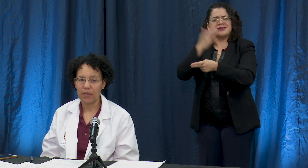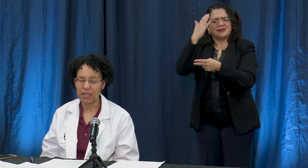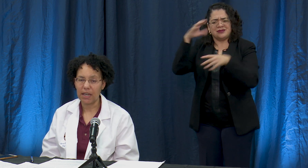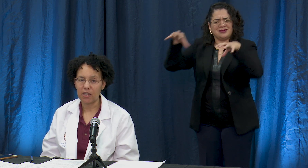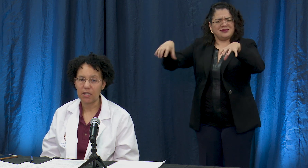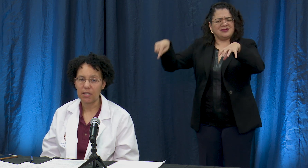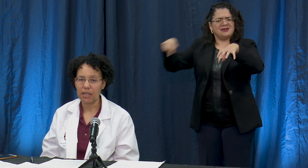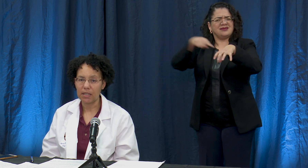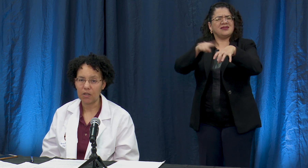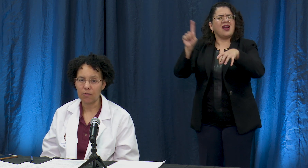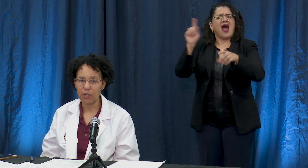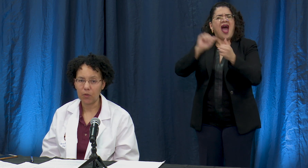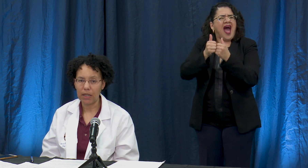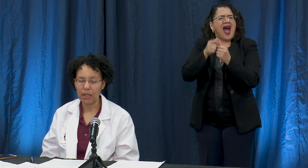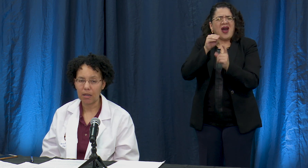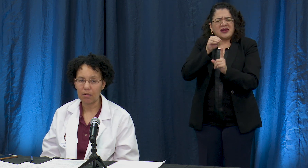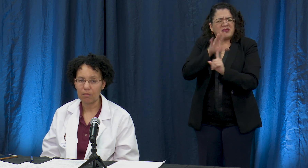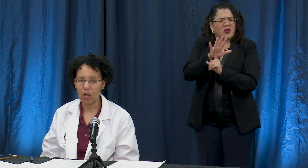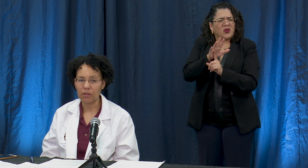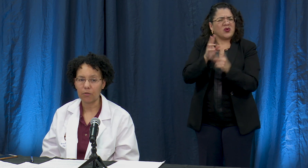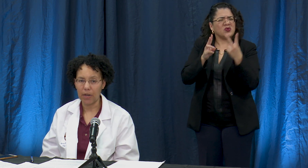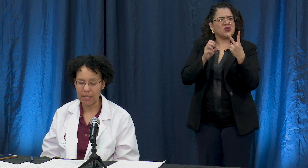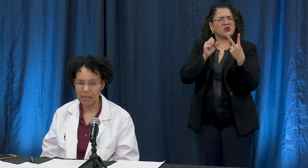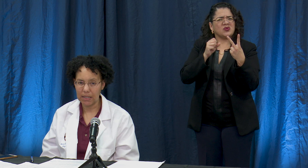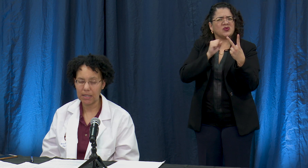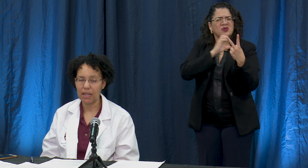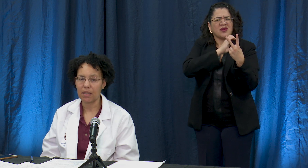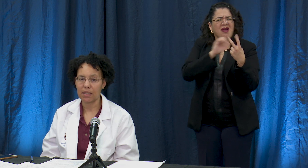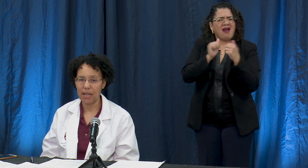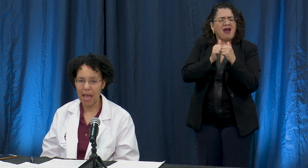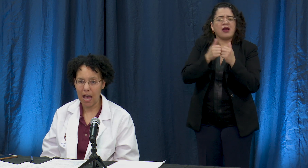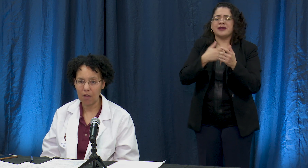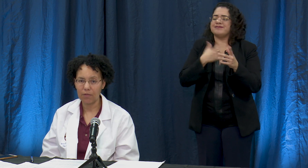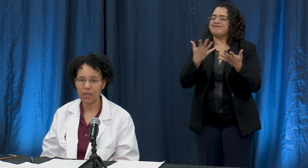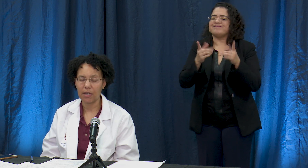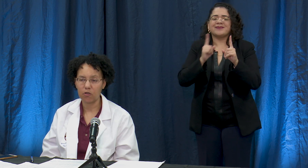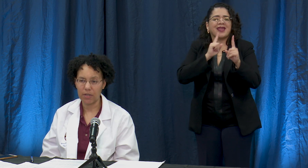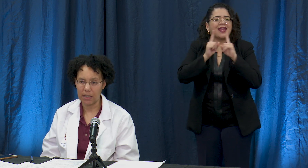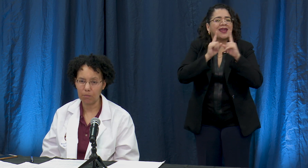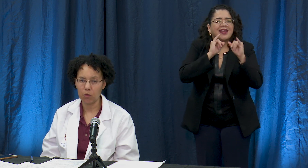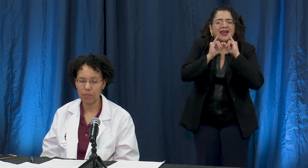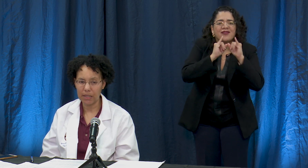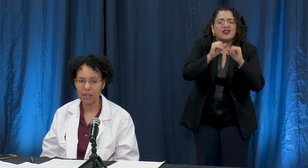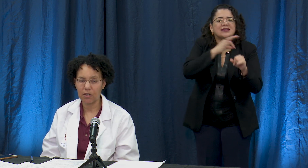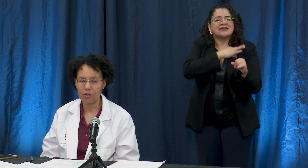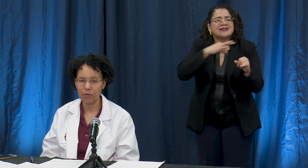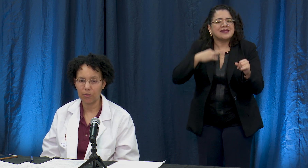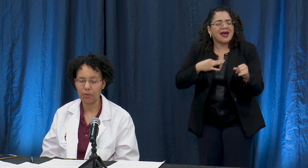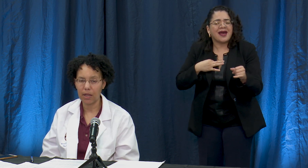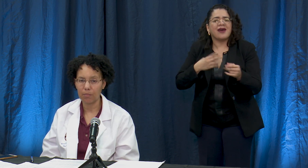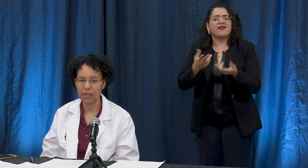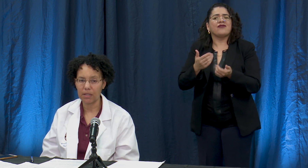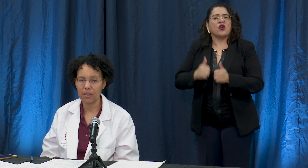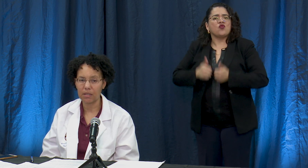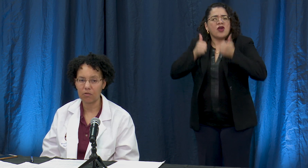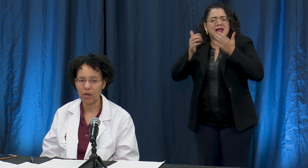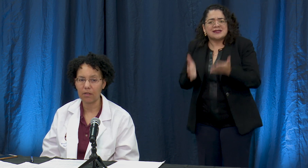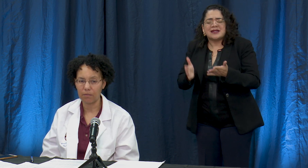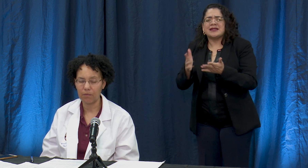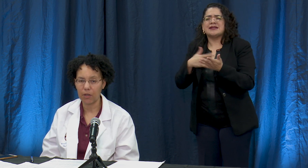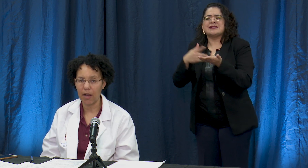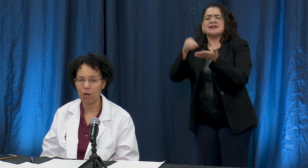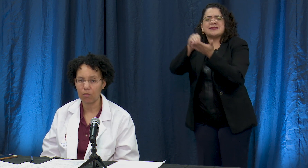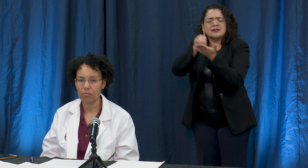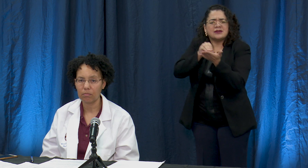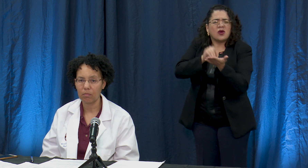of our investigation, is interviewing all the residents and the staff and kind of tracing movements to help us try